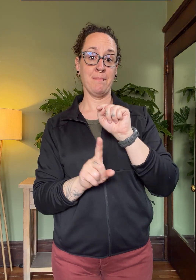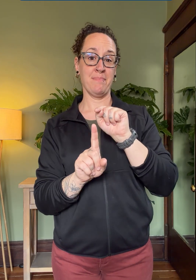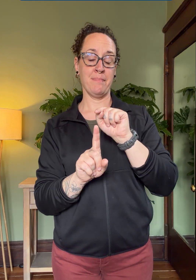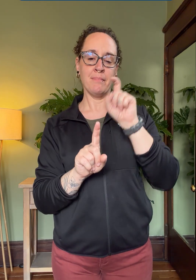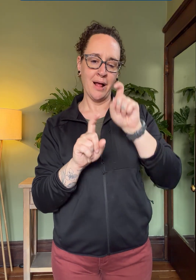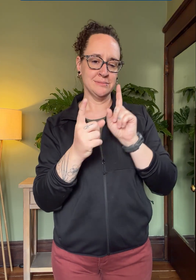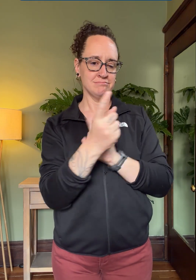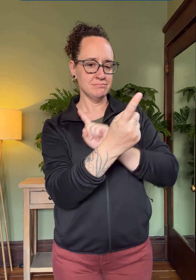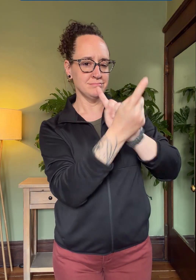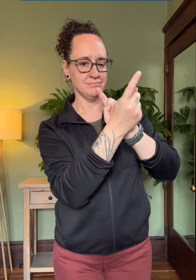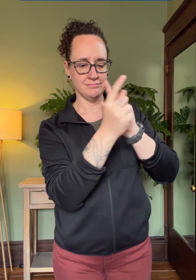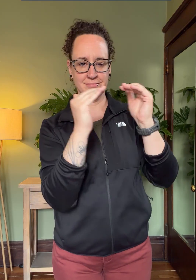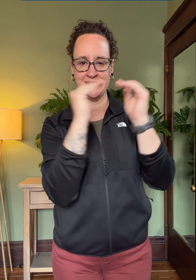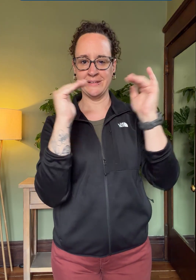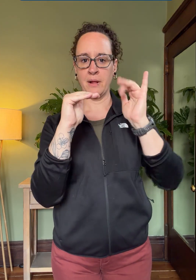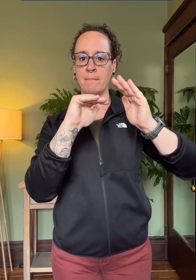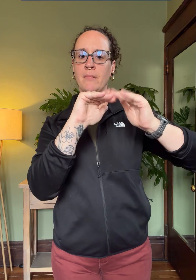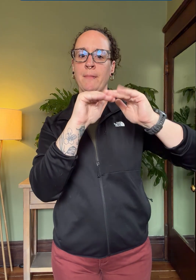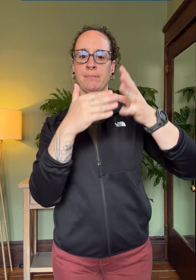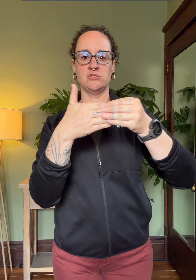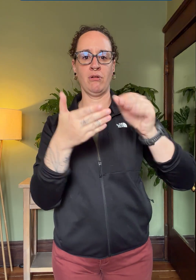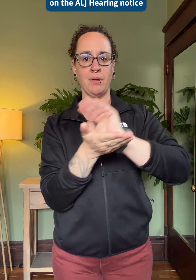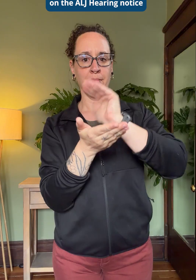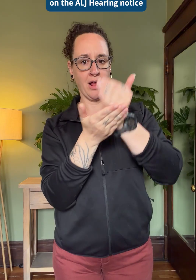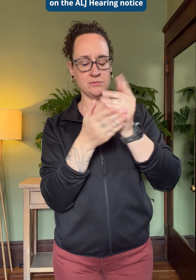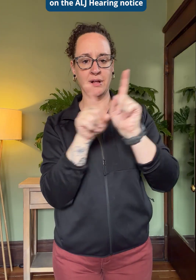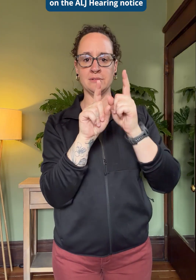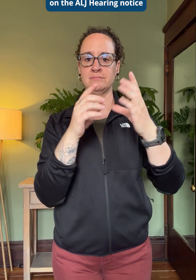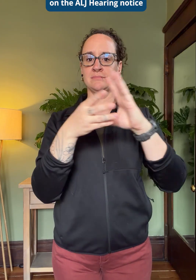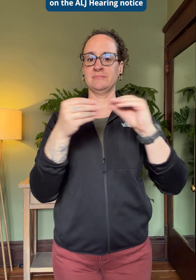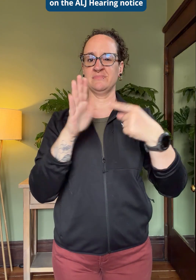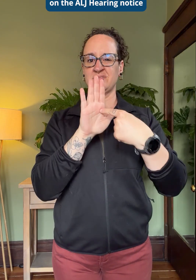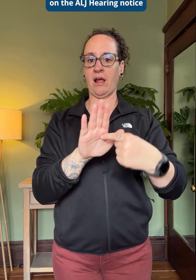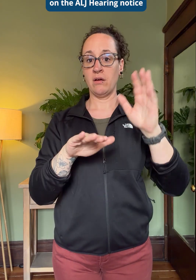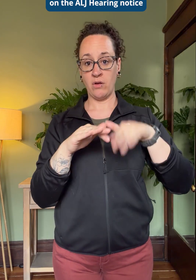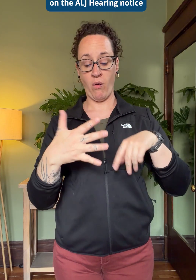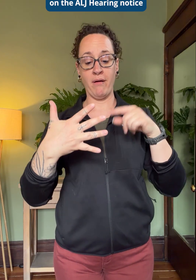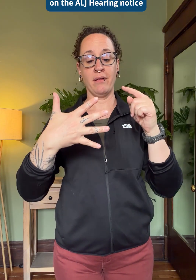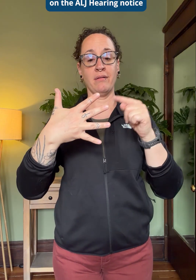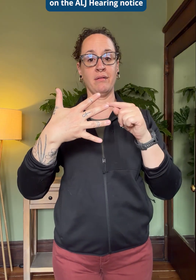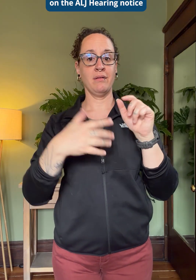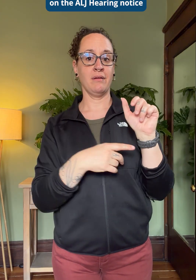Your claim must meet a minimum dollar amount as stated on the ALJ hearing